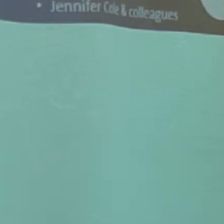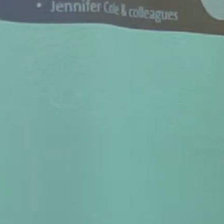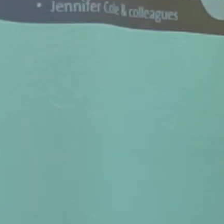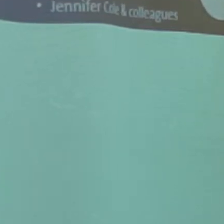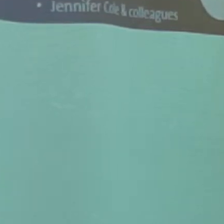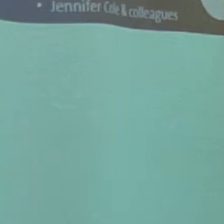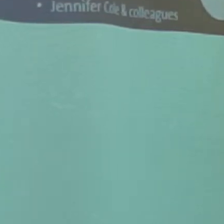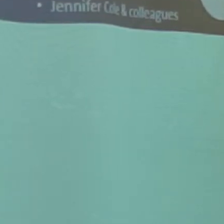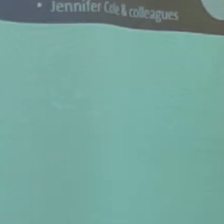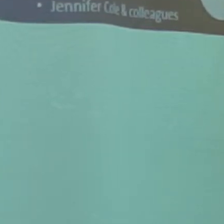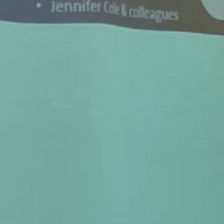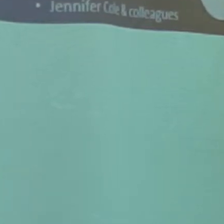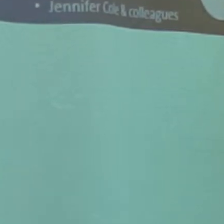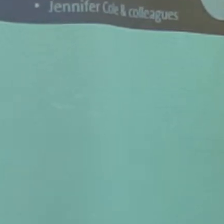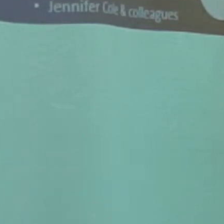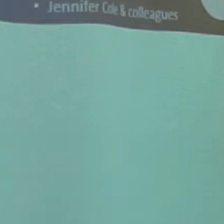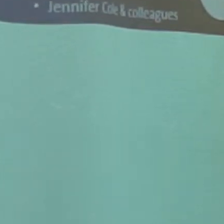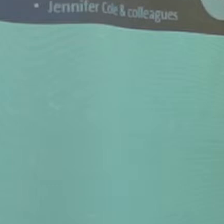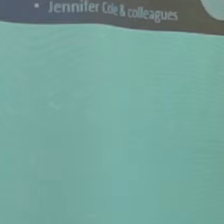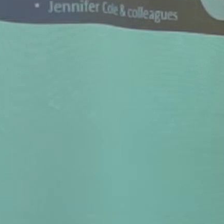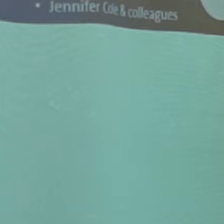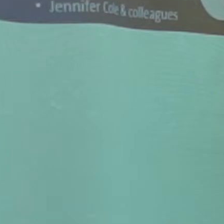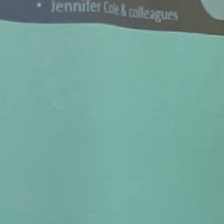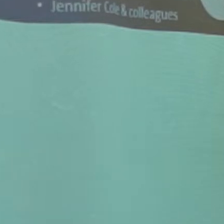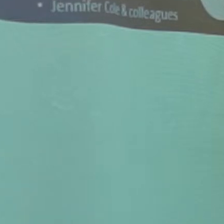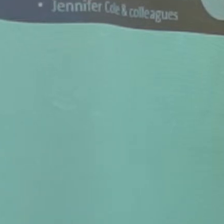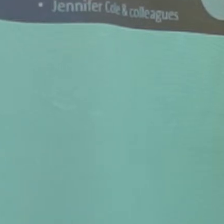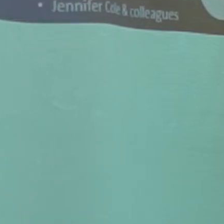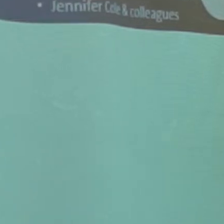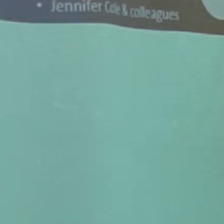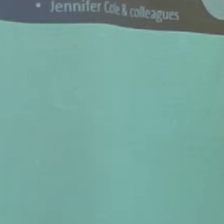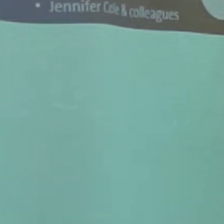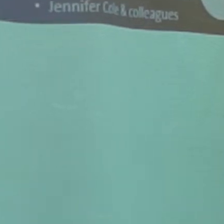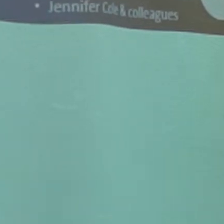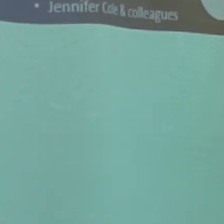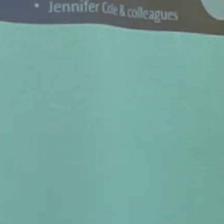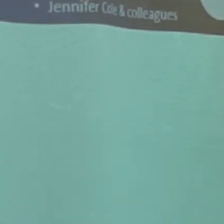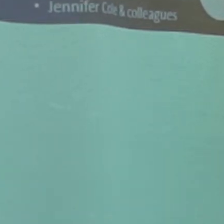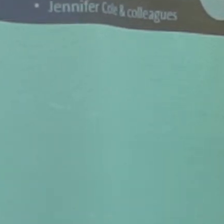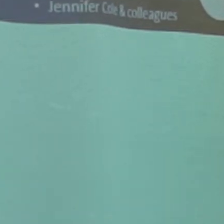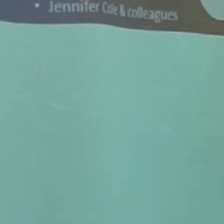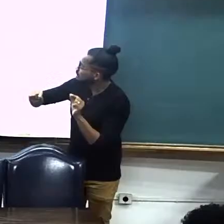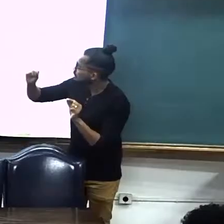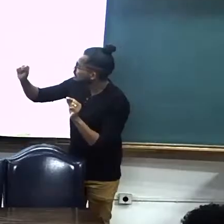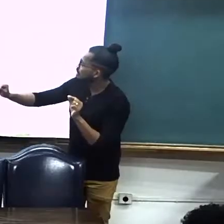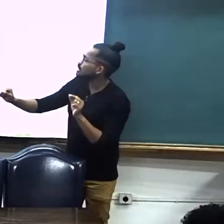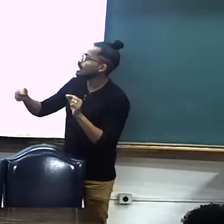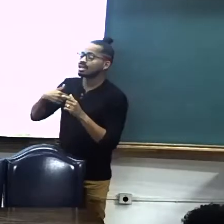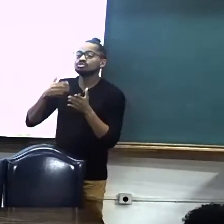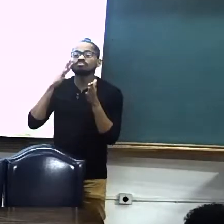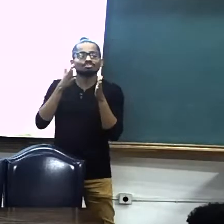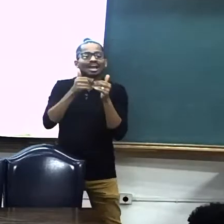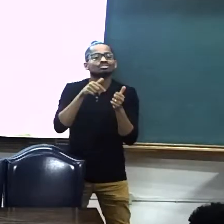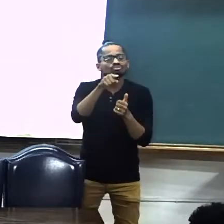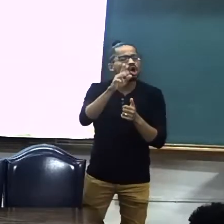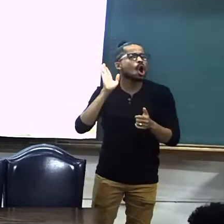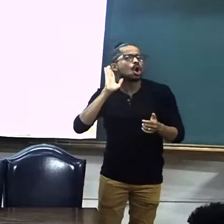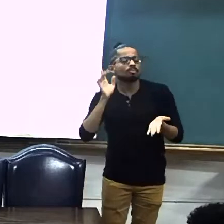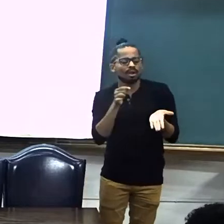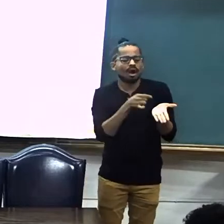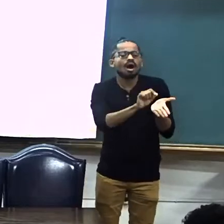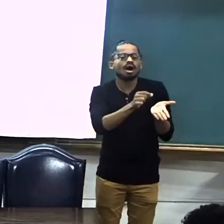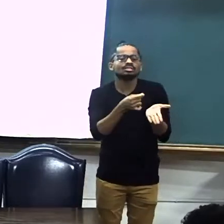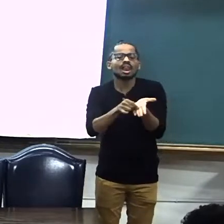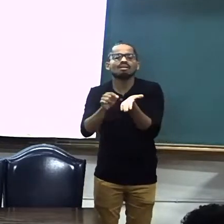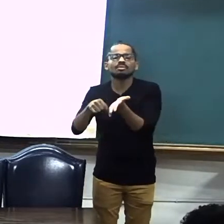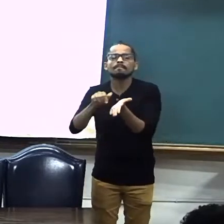listeners to listen to the sentence, draw a line under the emphasized word. And so the one syllable that has the